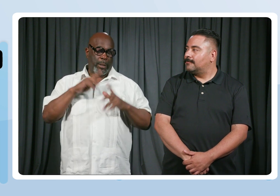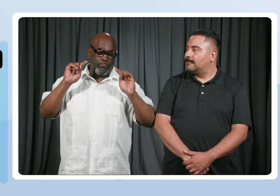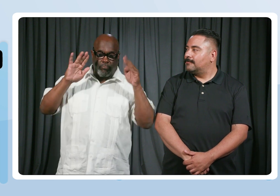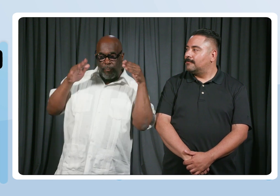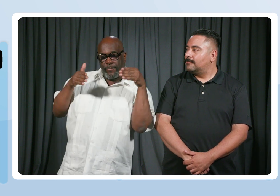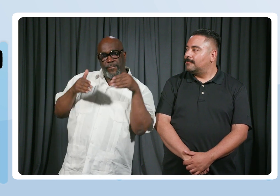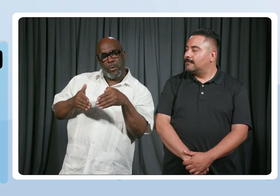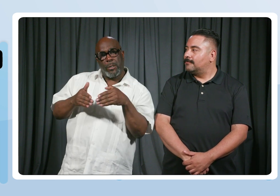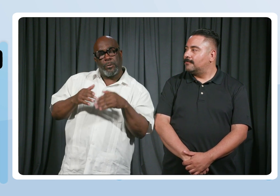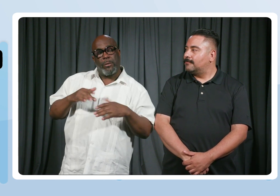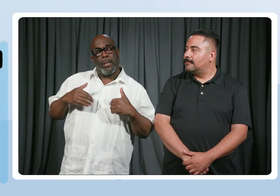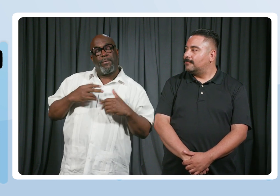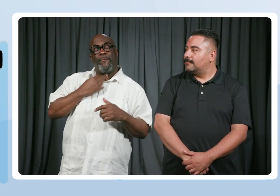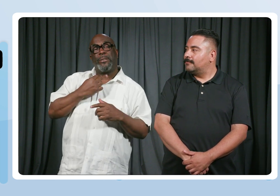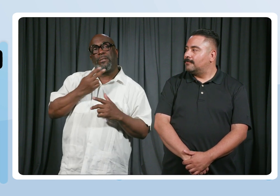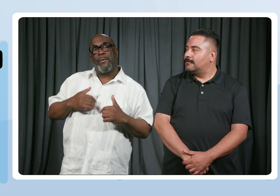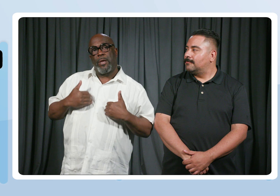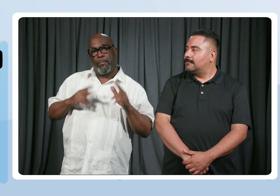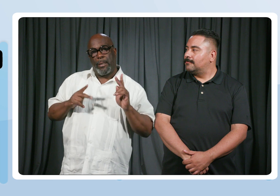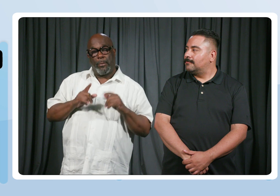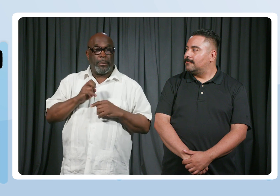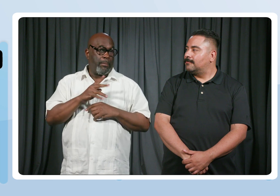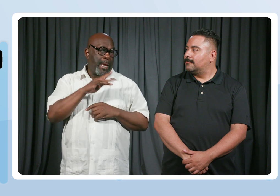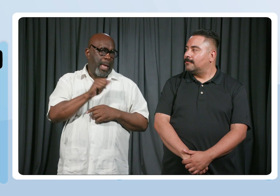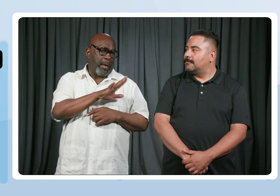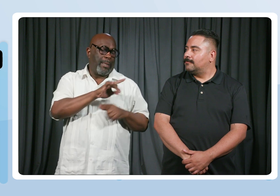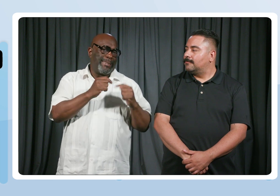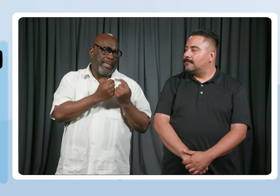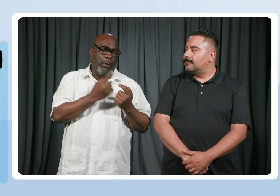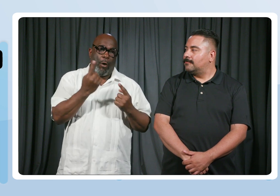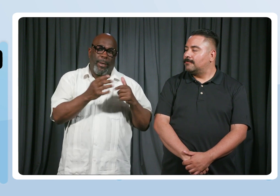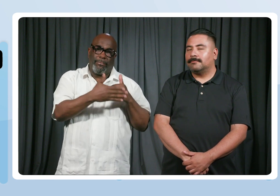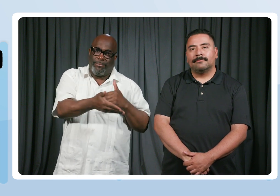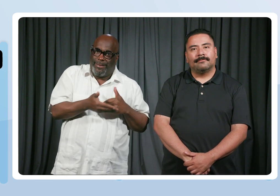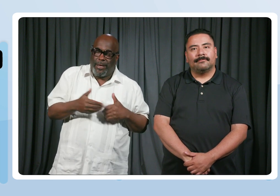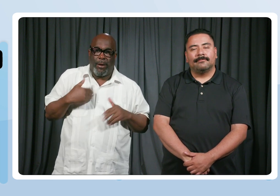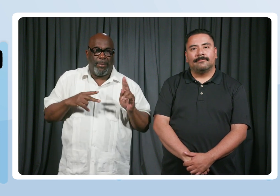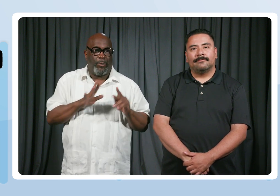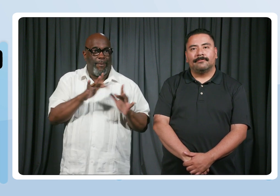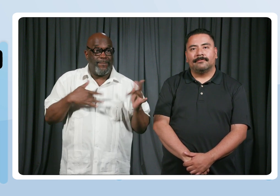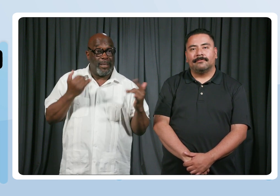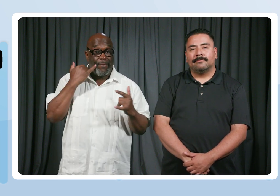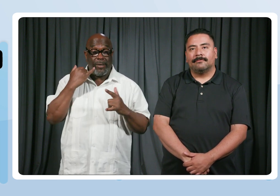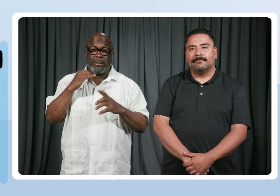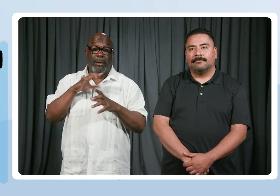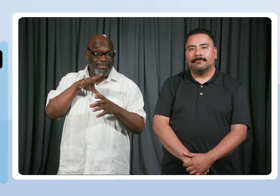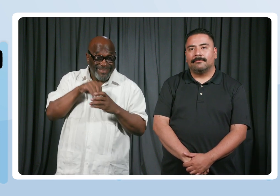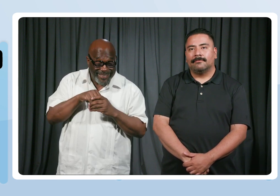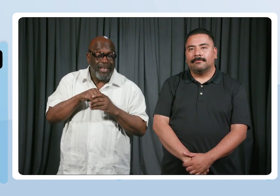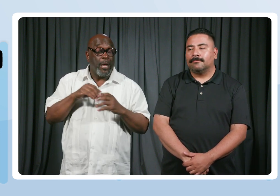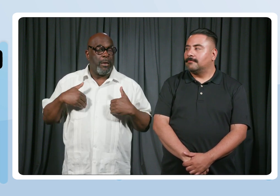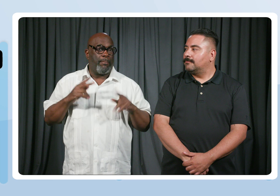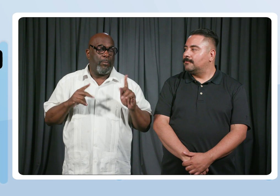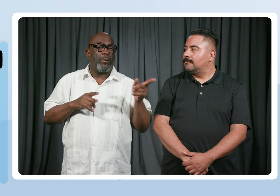voices of young people. Tamika and her team will always say we've got to have young people at the event. If it's an event about young people have to be participants.